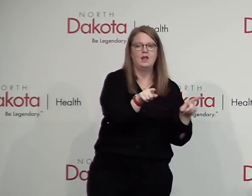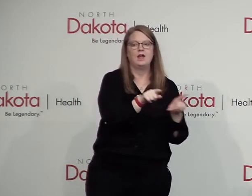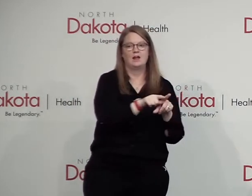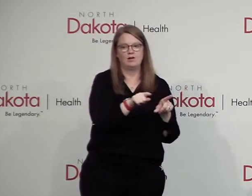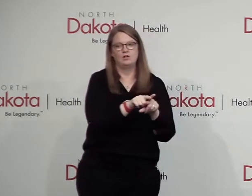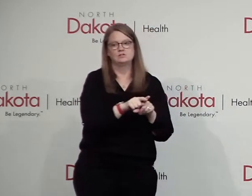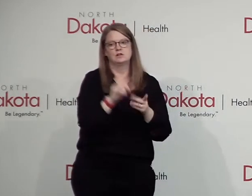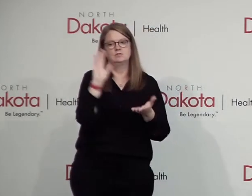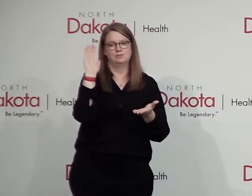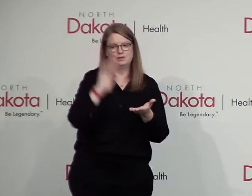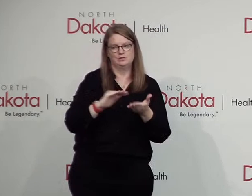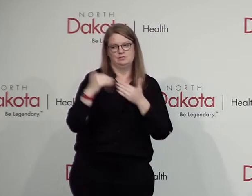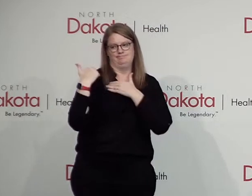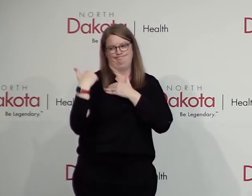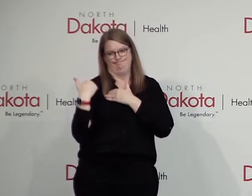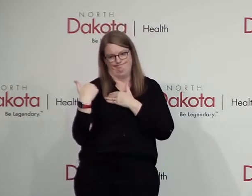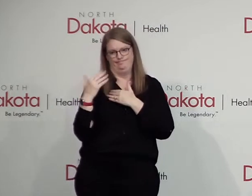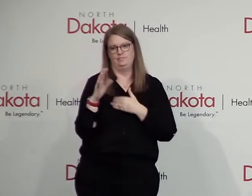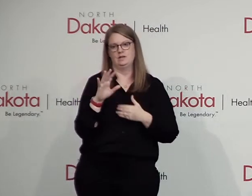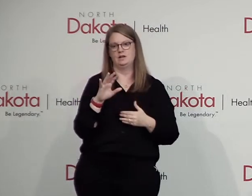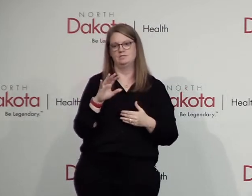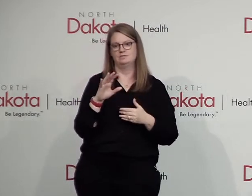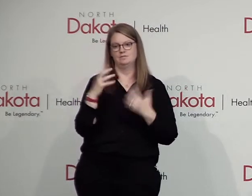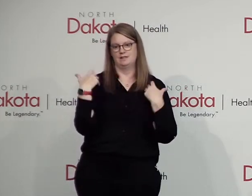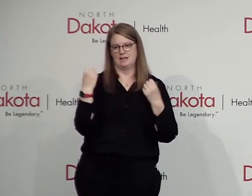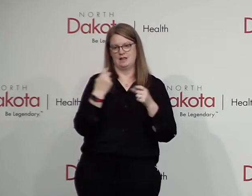burden on our healthcare system this fall and winter.